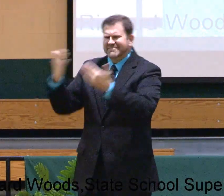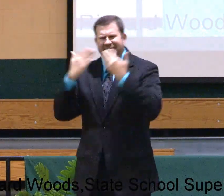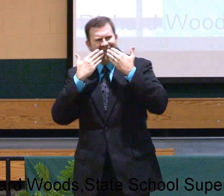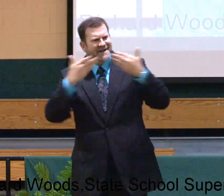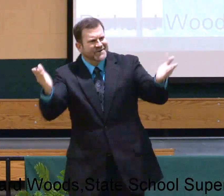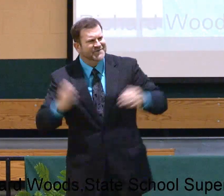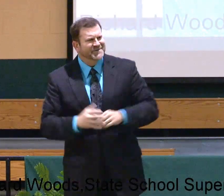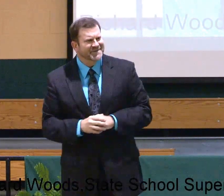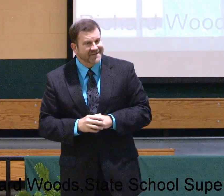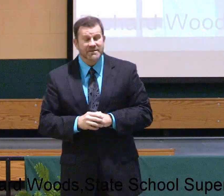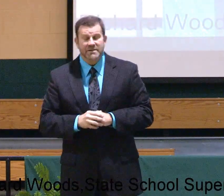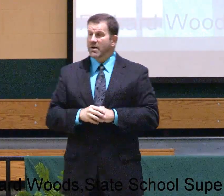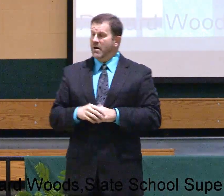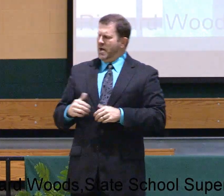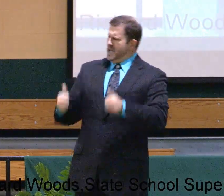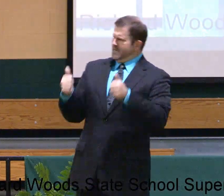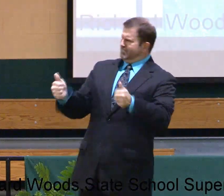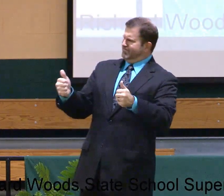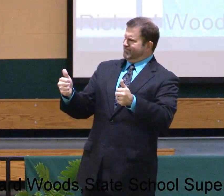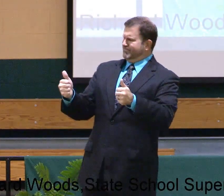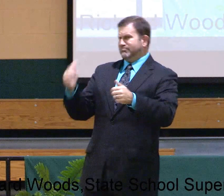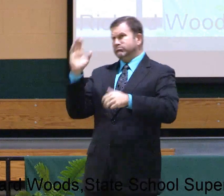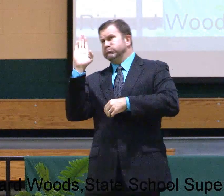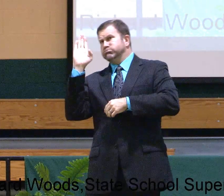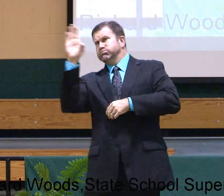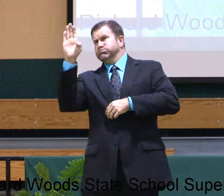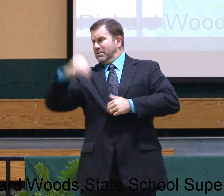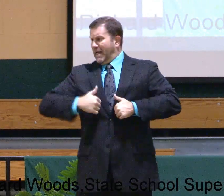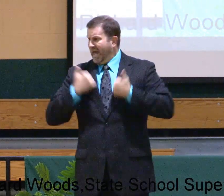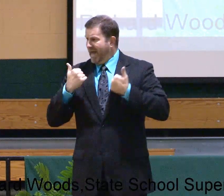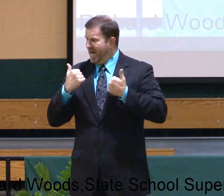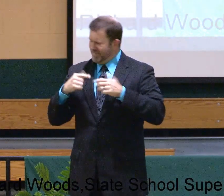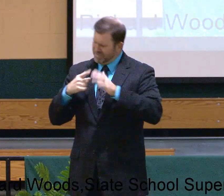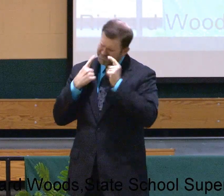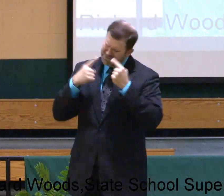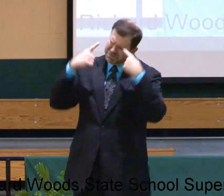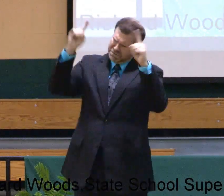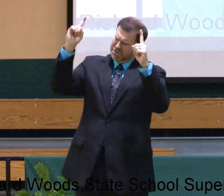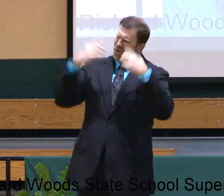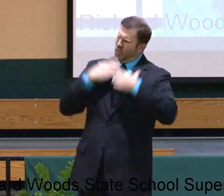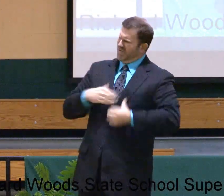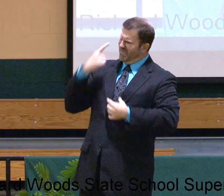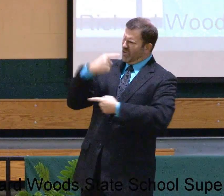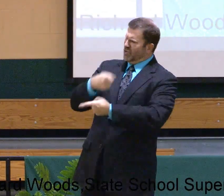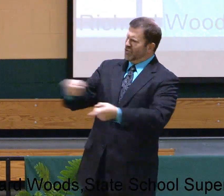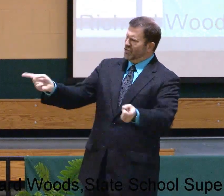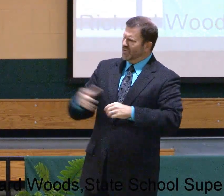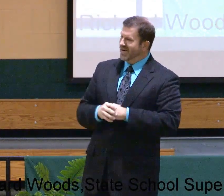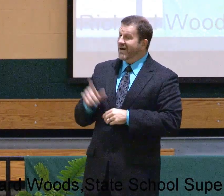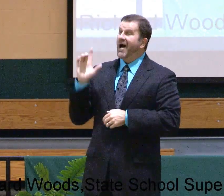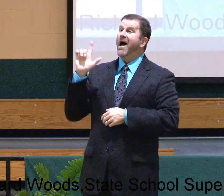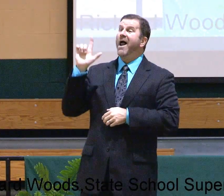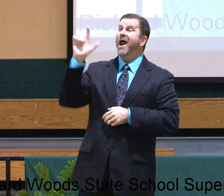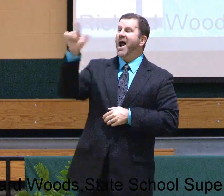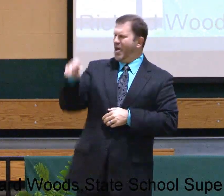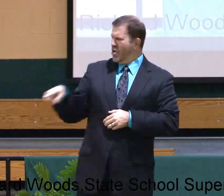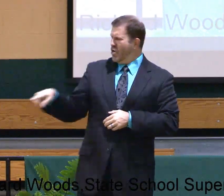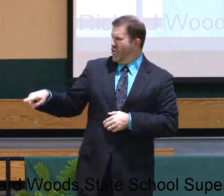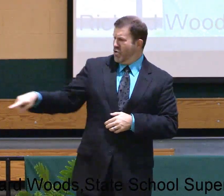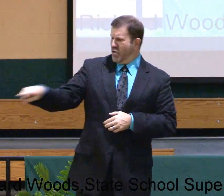life. I wish you much success. And I look forward to hearing the many stories that you will write in the years ahead